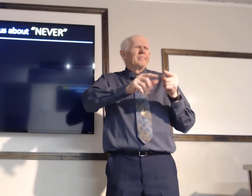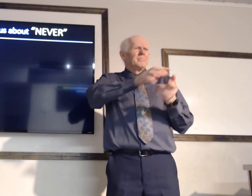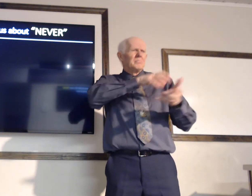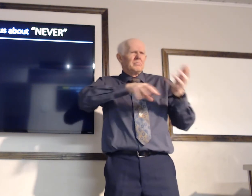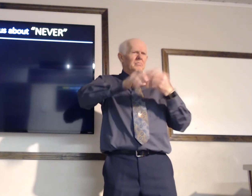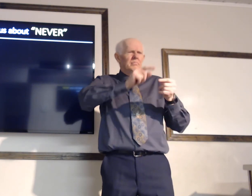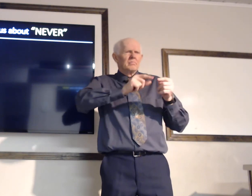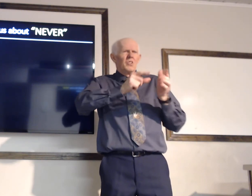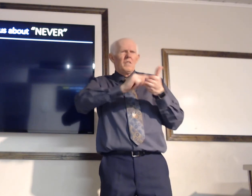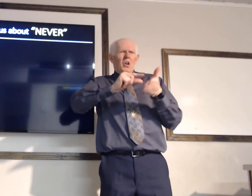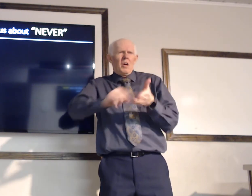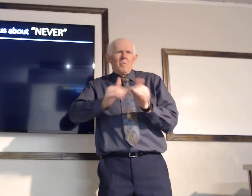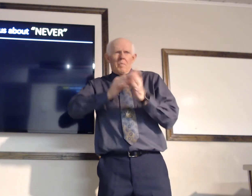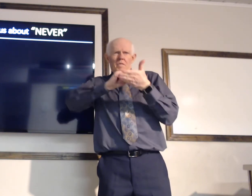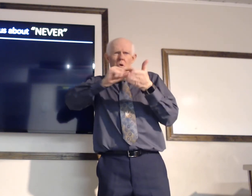There'll be lots of differences, might be